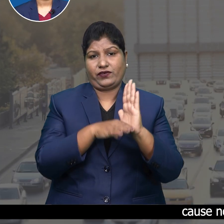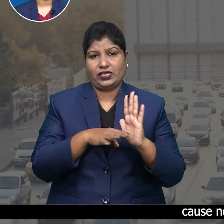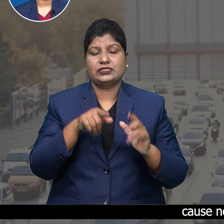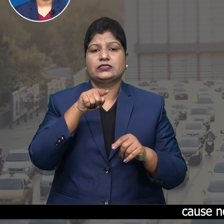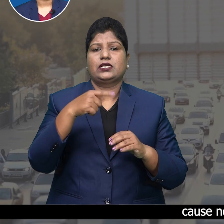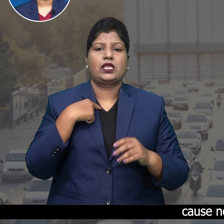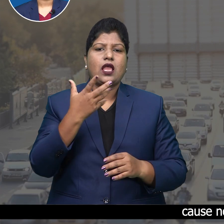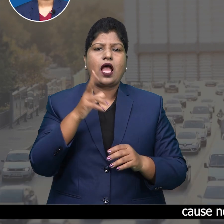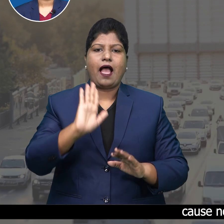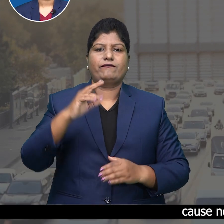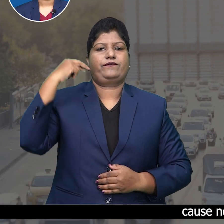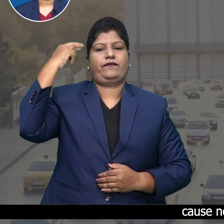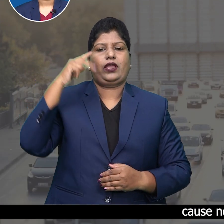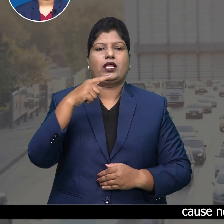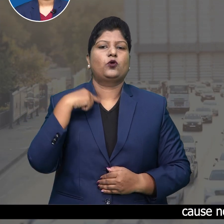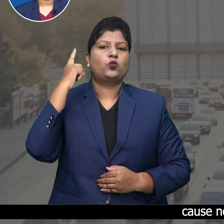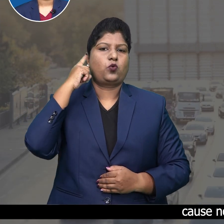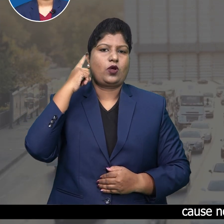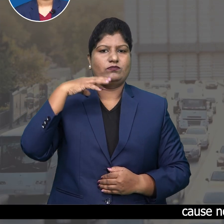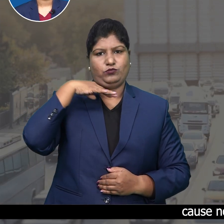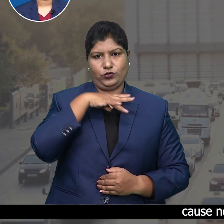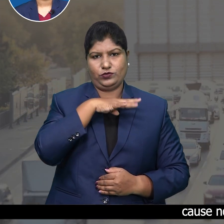noise pollution.